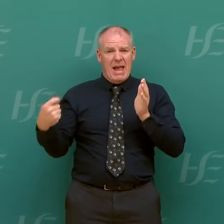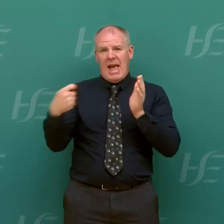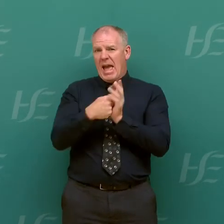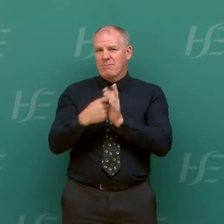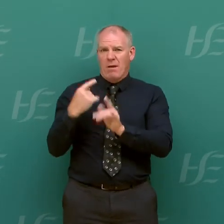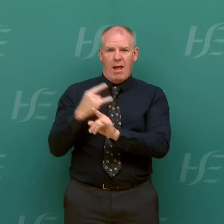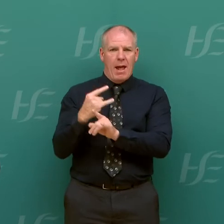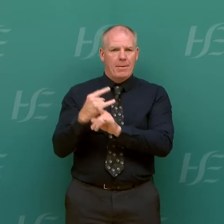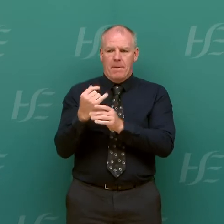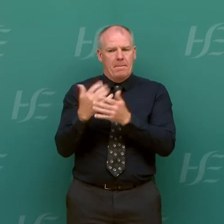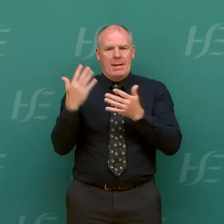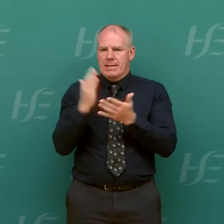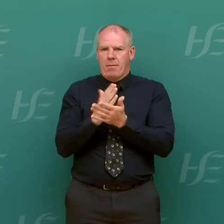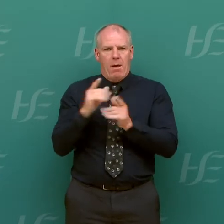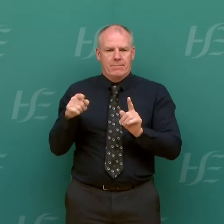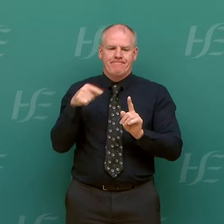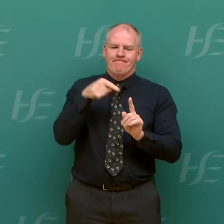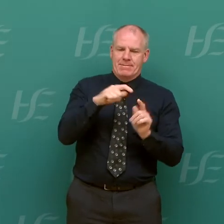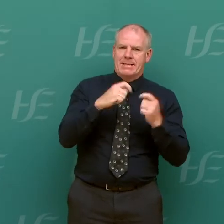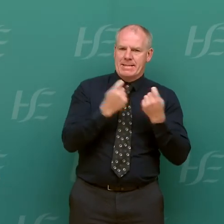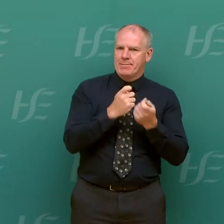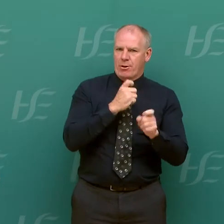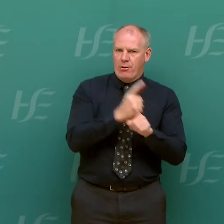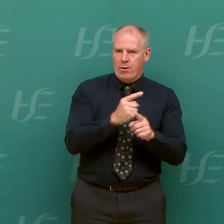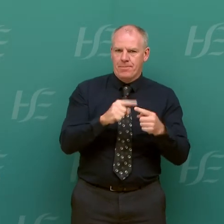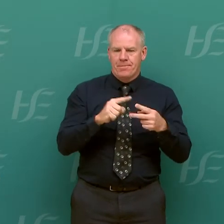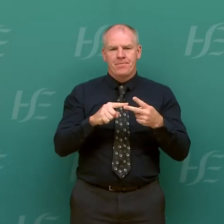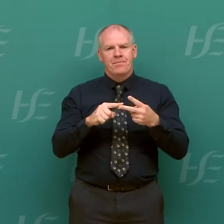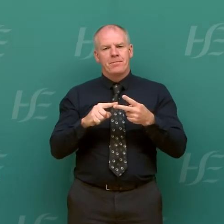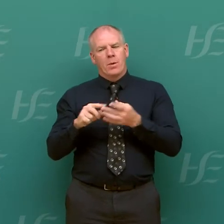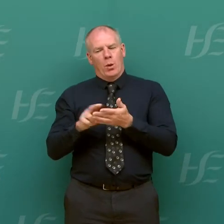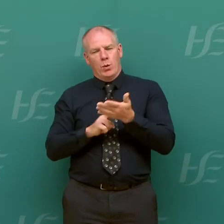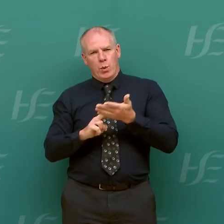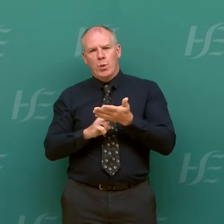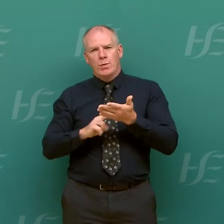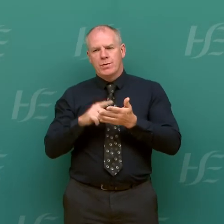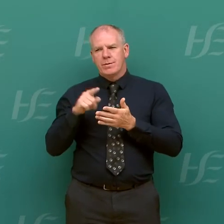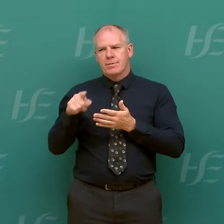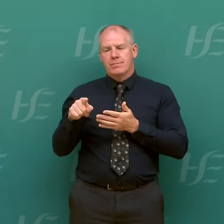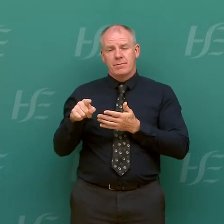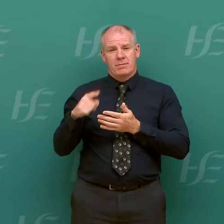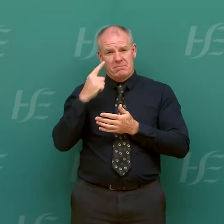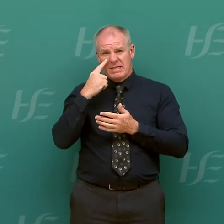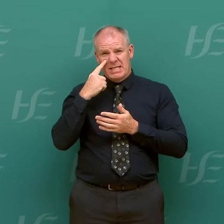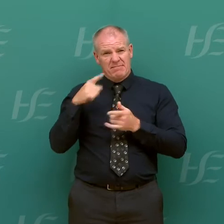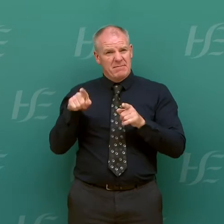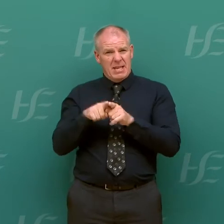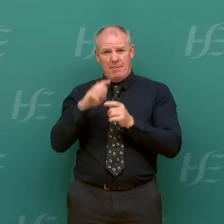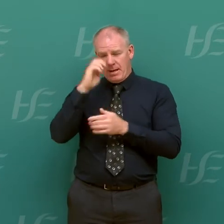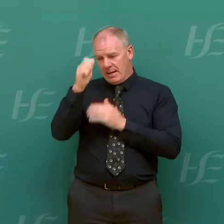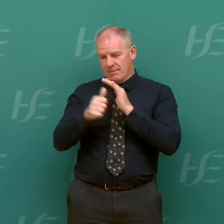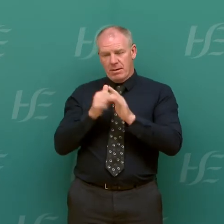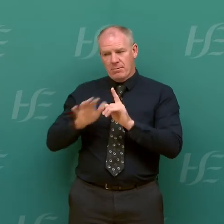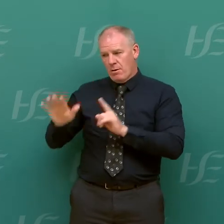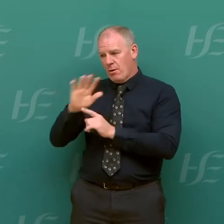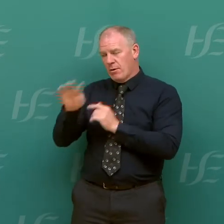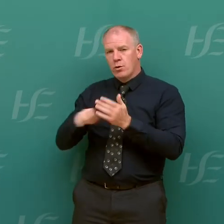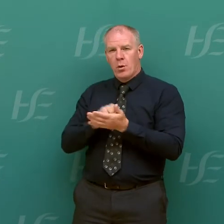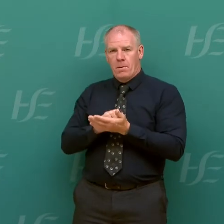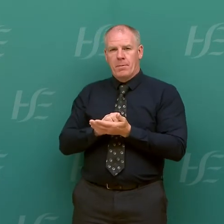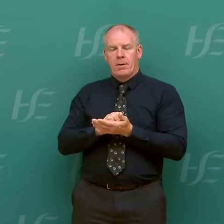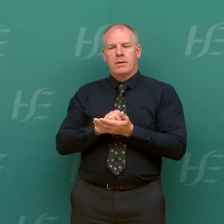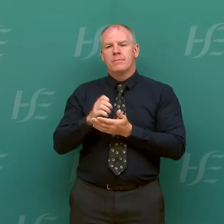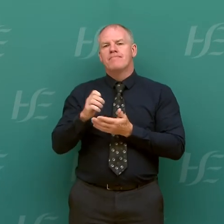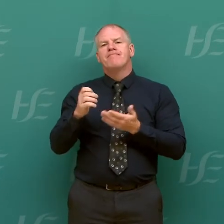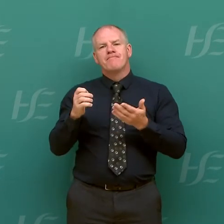right, but not the major operation. The uptake that we would see, and this is ranged in experiences across Europe, there's a range that says